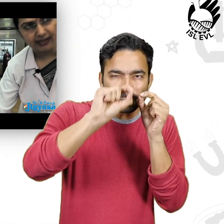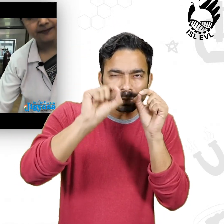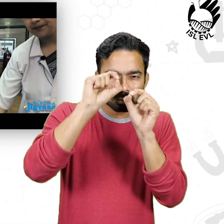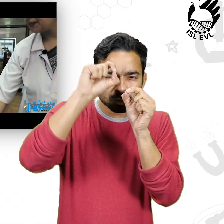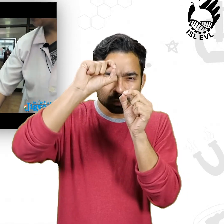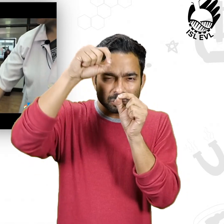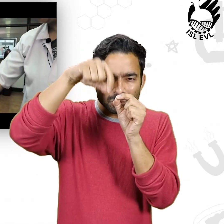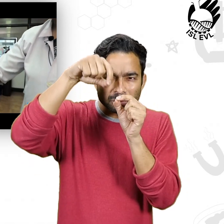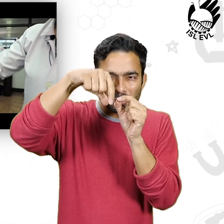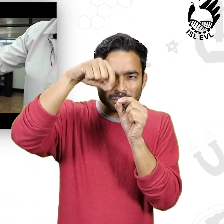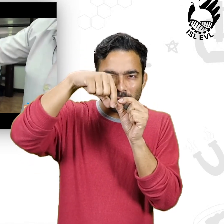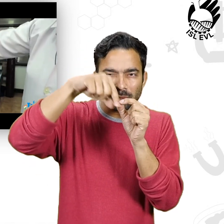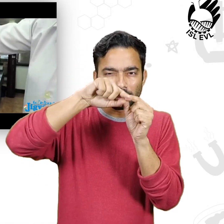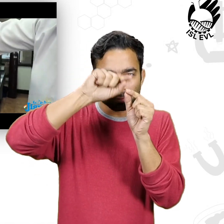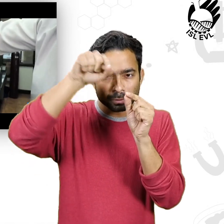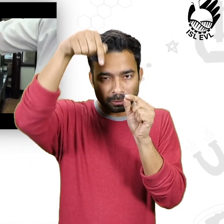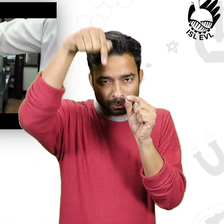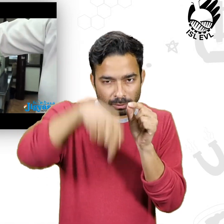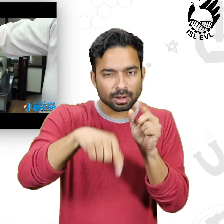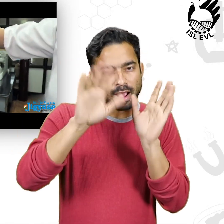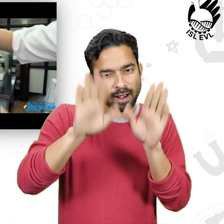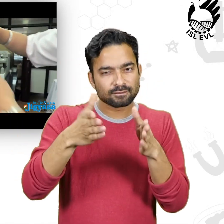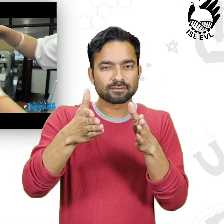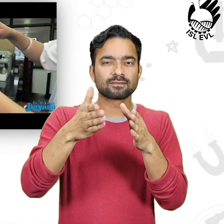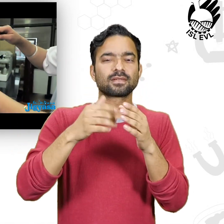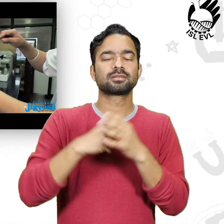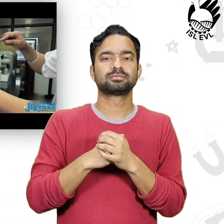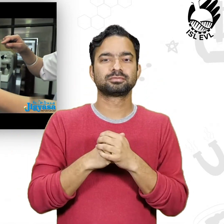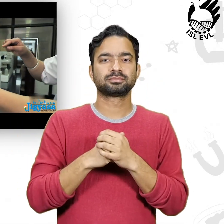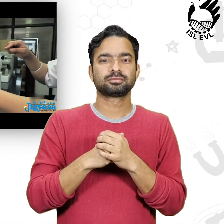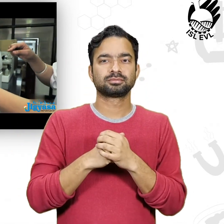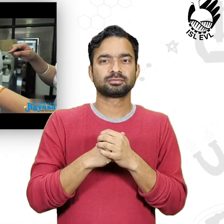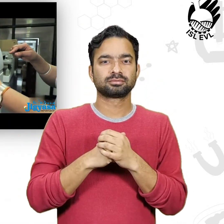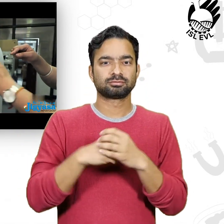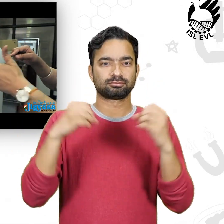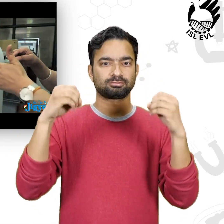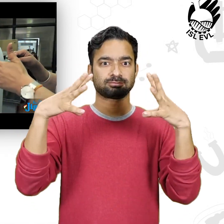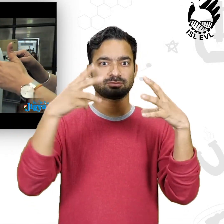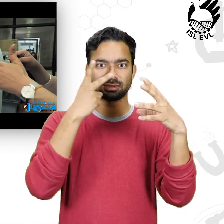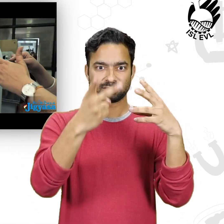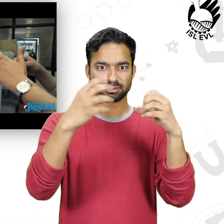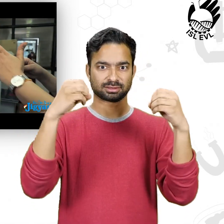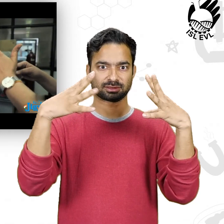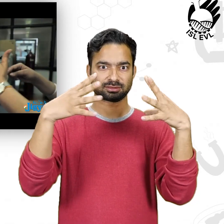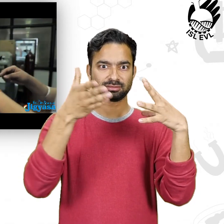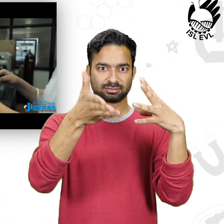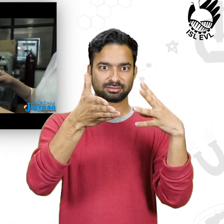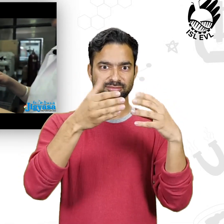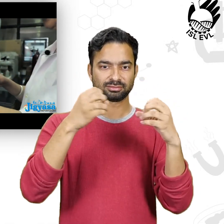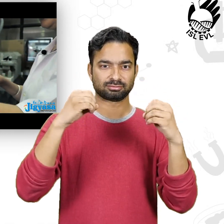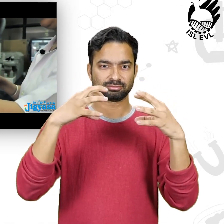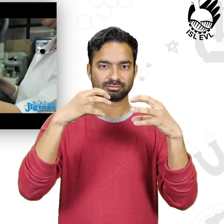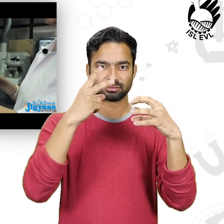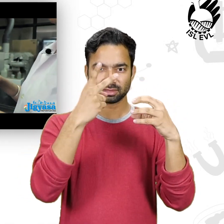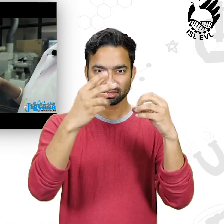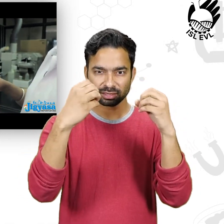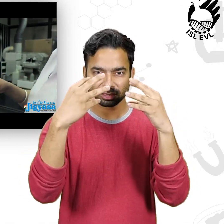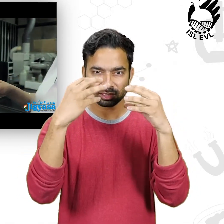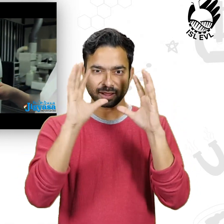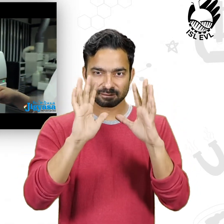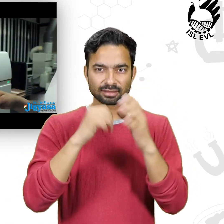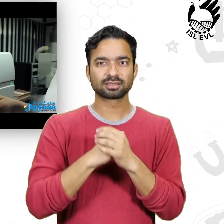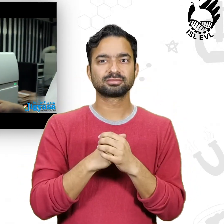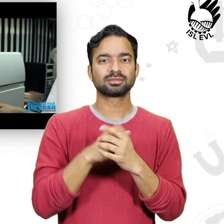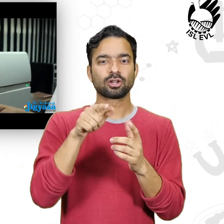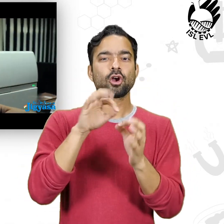the drain, and the finer smaller droplets are coming inside. The torch is being in